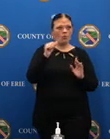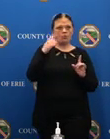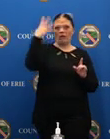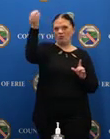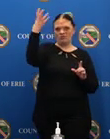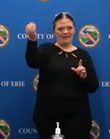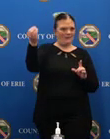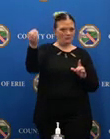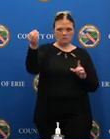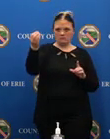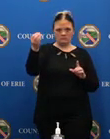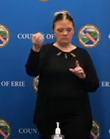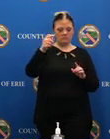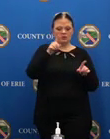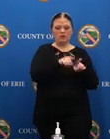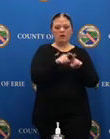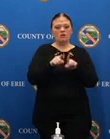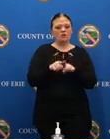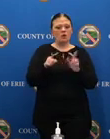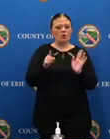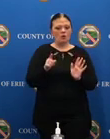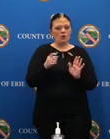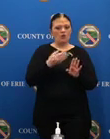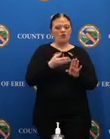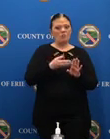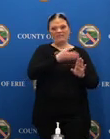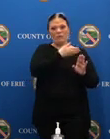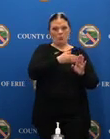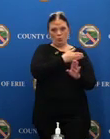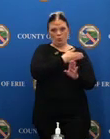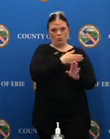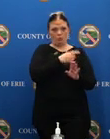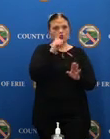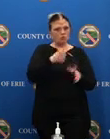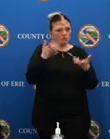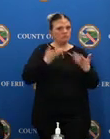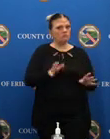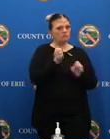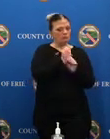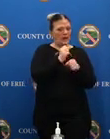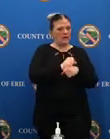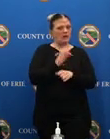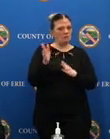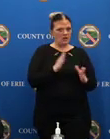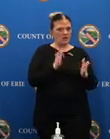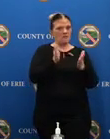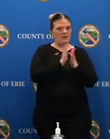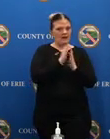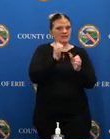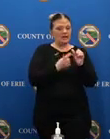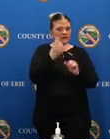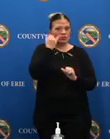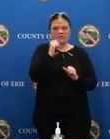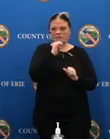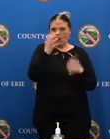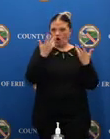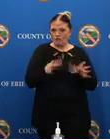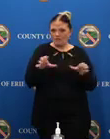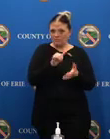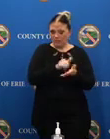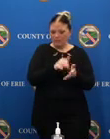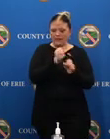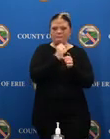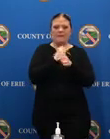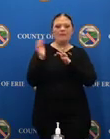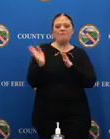outside. And also, you should make beforehand, you should have made a plan. So I'm asking everybody, if they haven't already, to make a